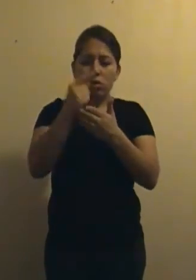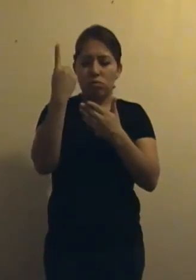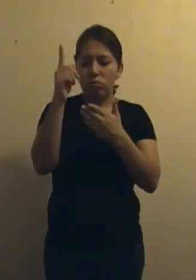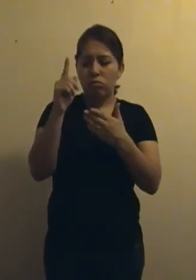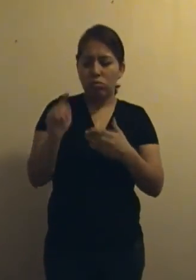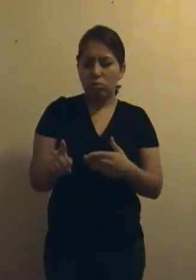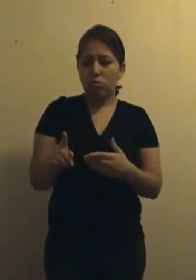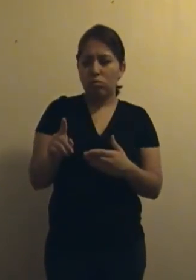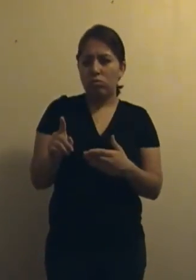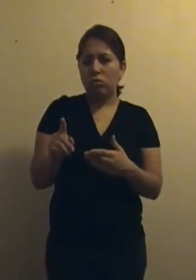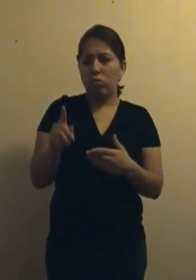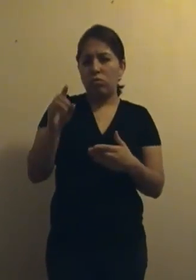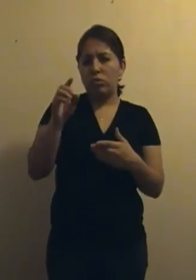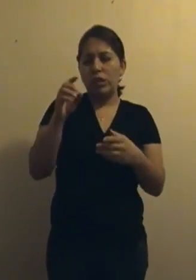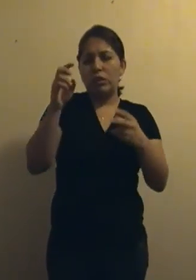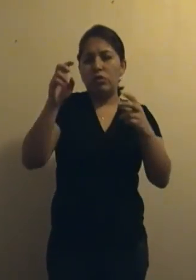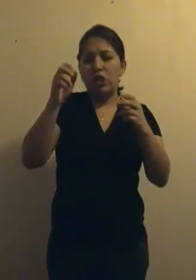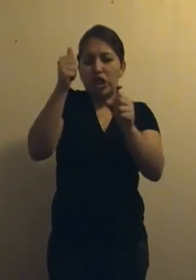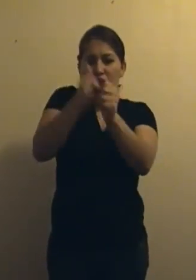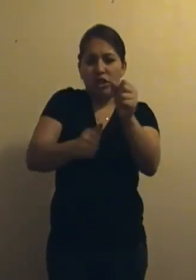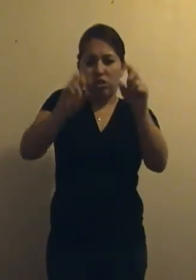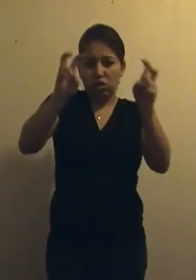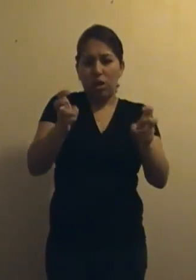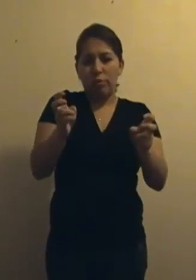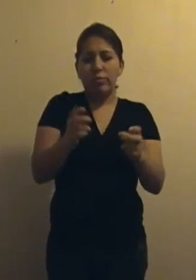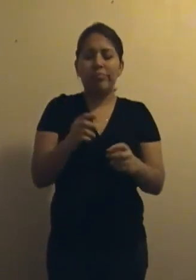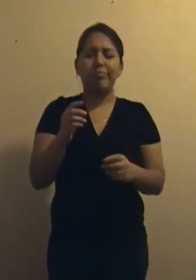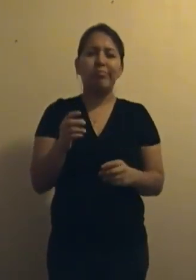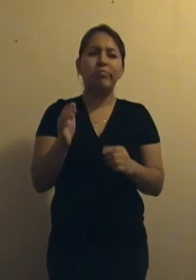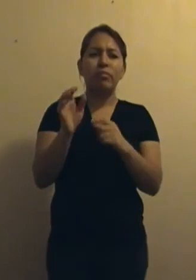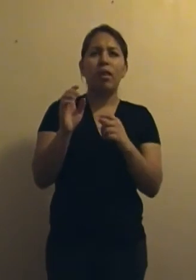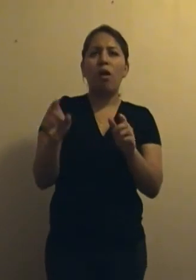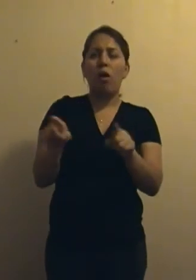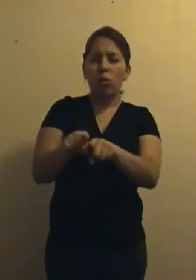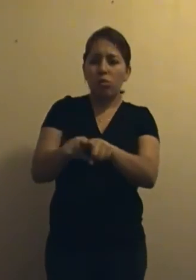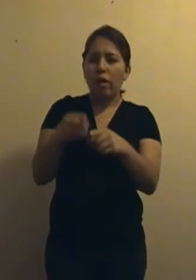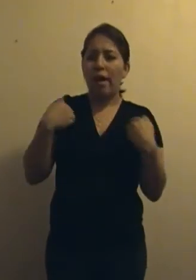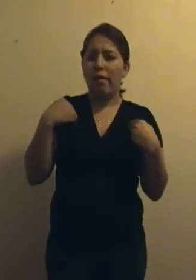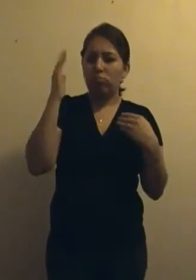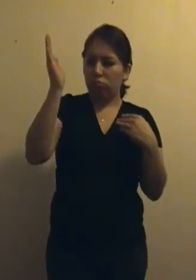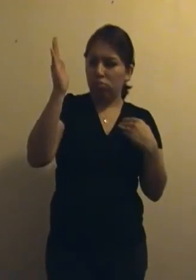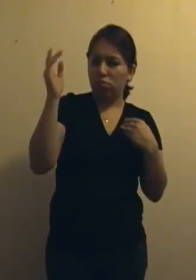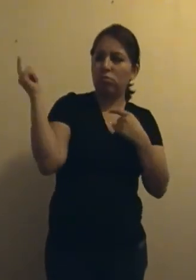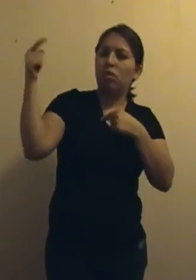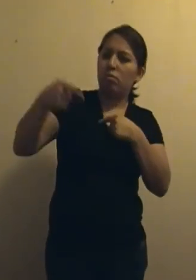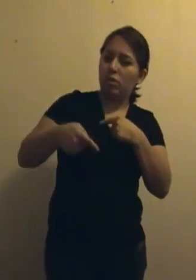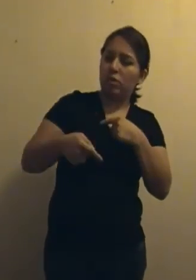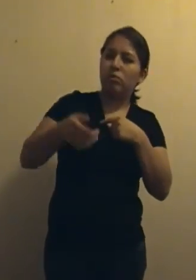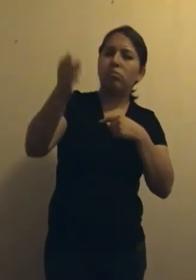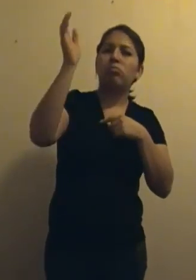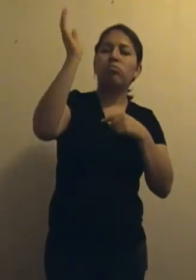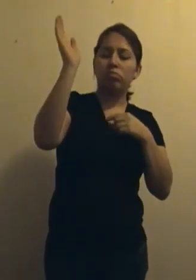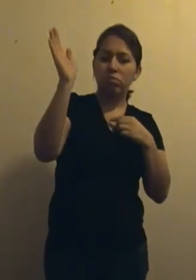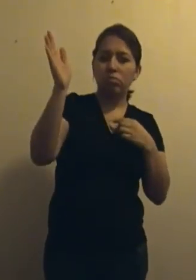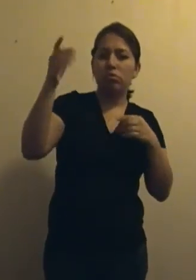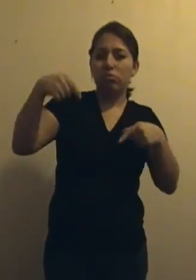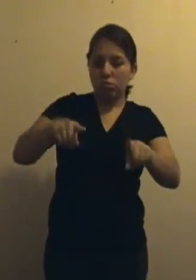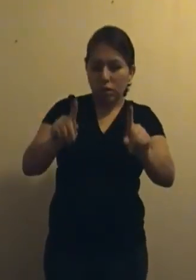to class from each of those areas and do a little mini lecture on some important content that they